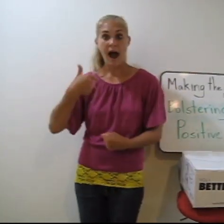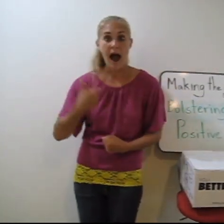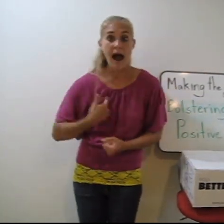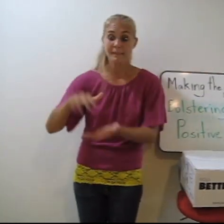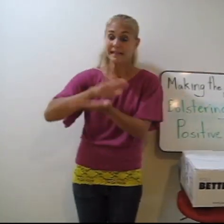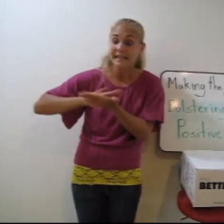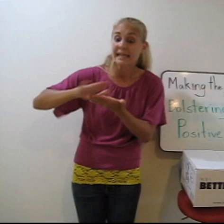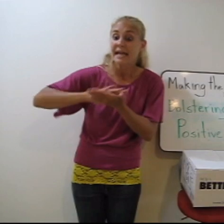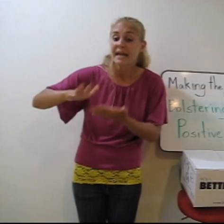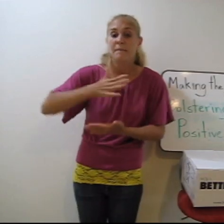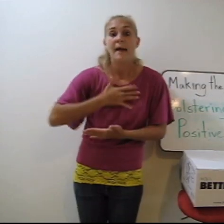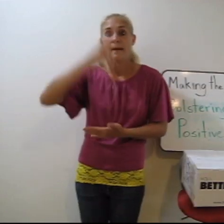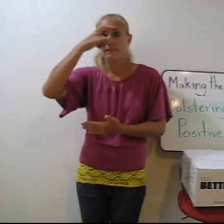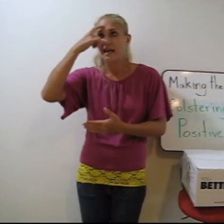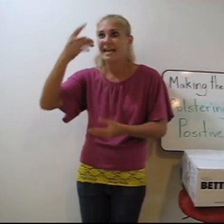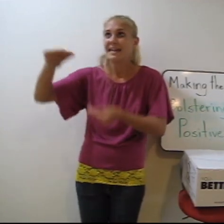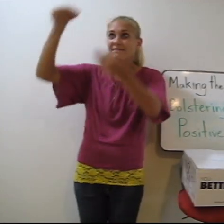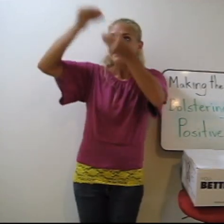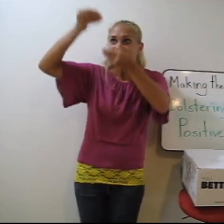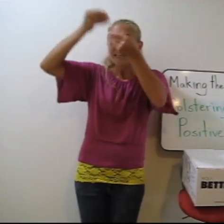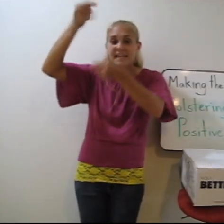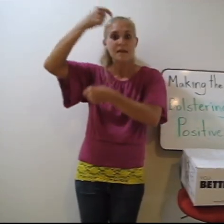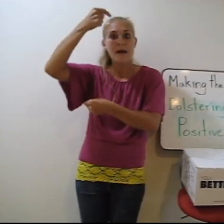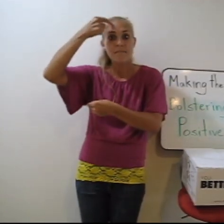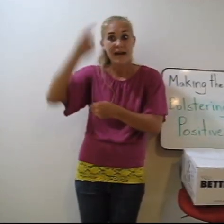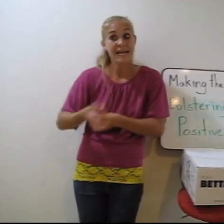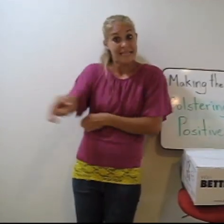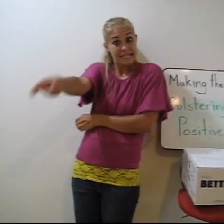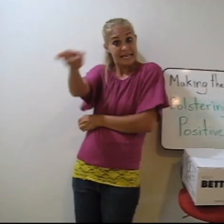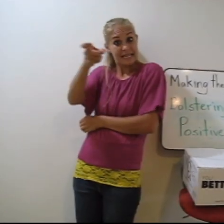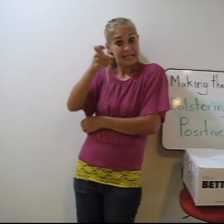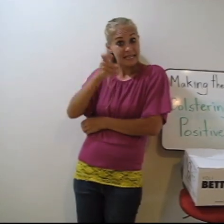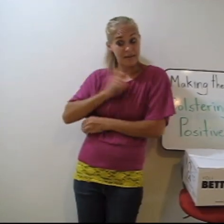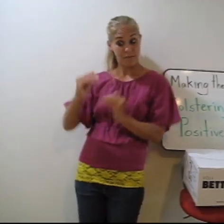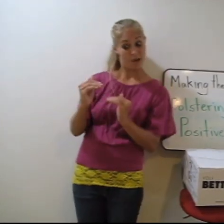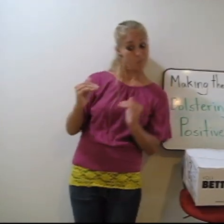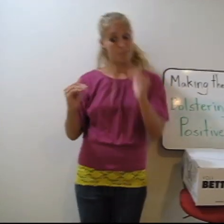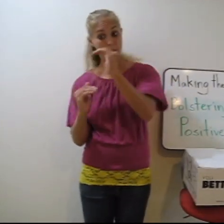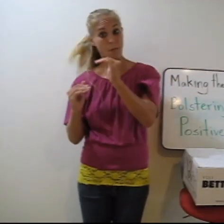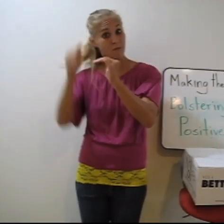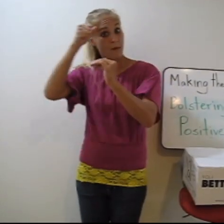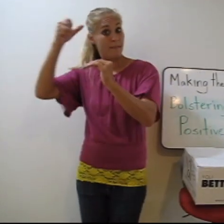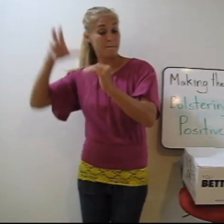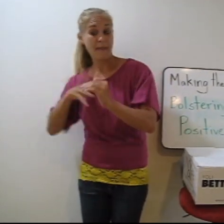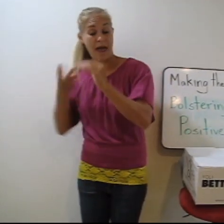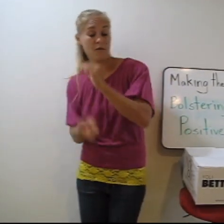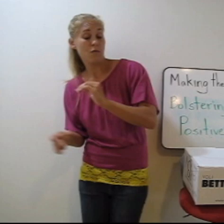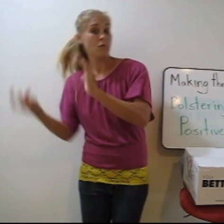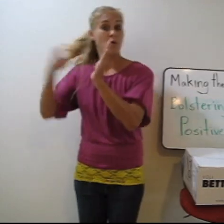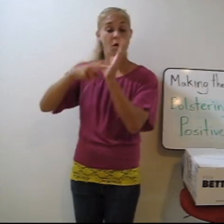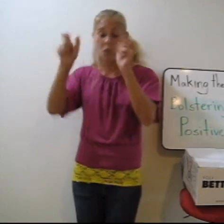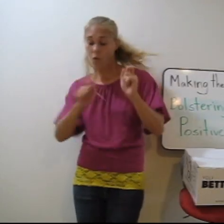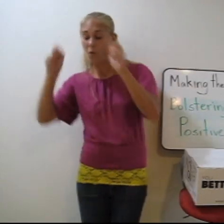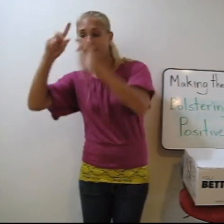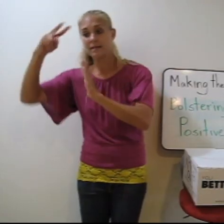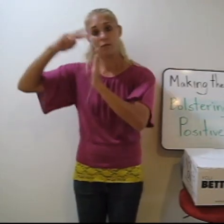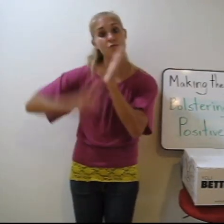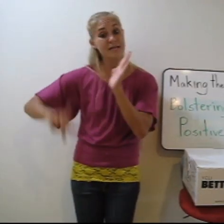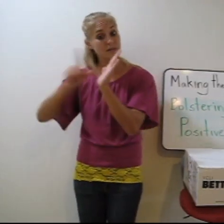and feeding my mind. Does this give me an edge over the guy who gets up and first thing reads the newspaper or listens to news